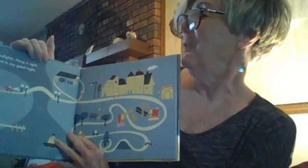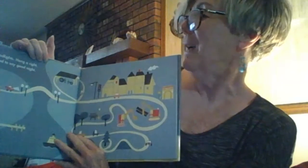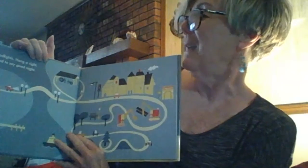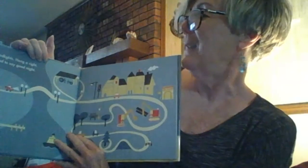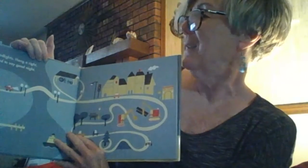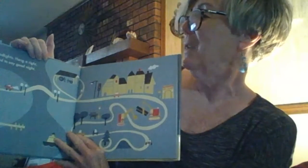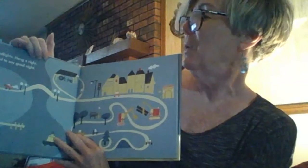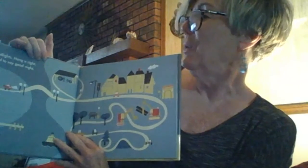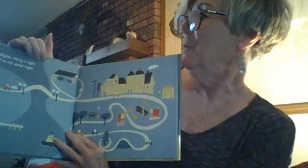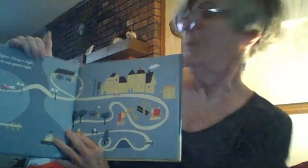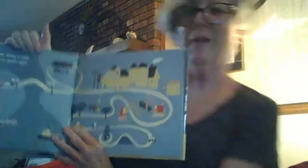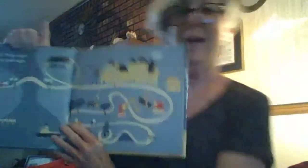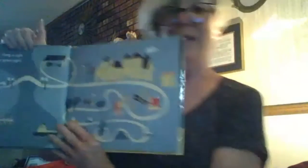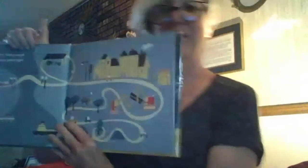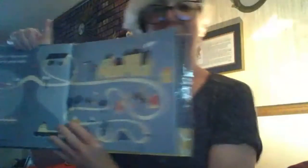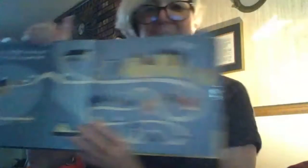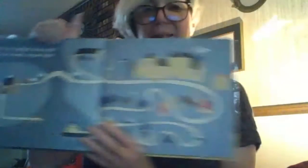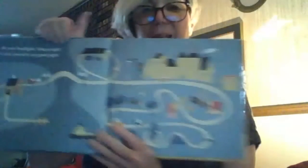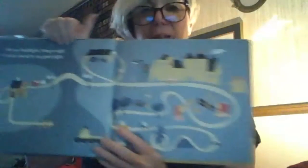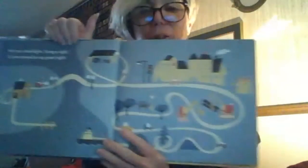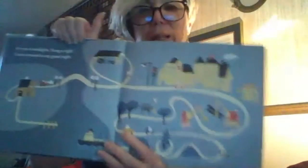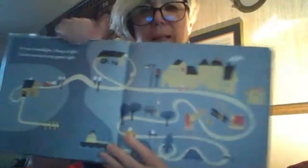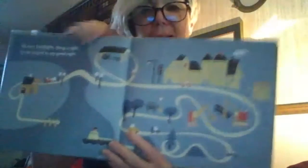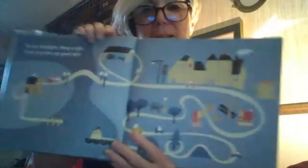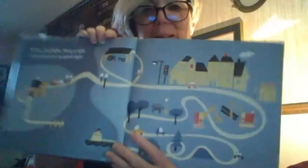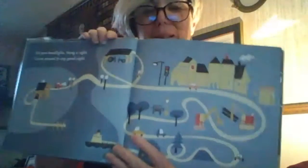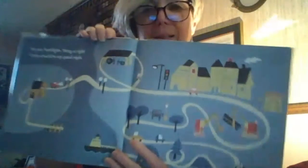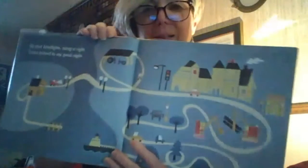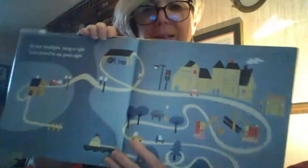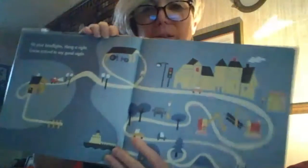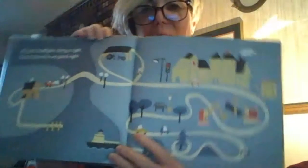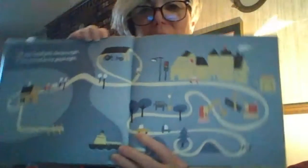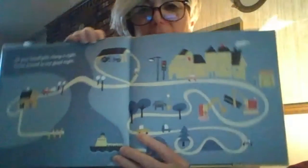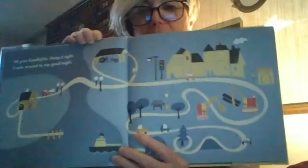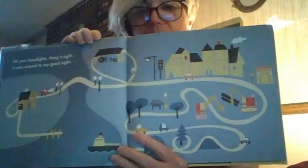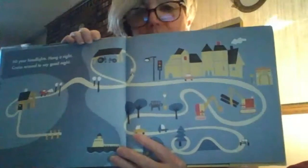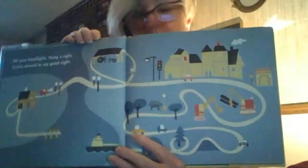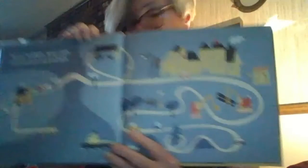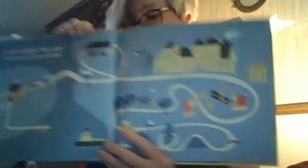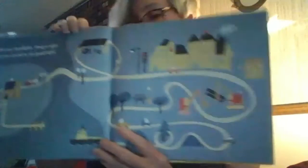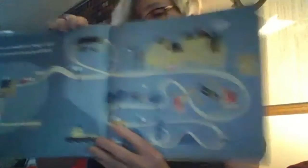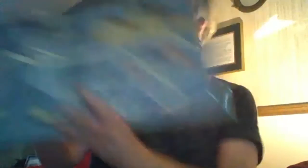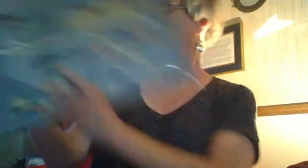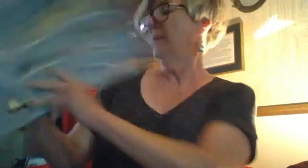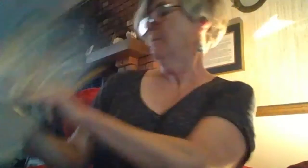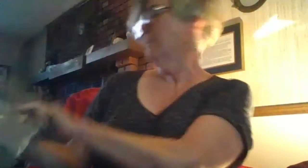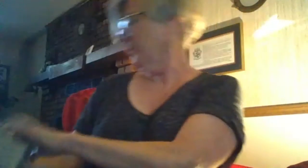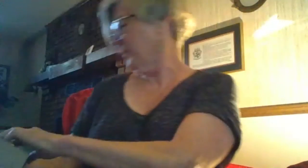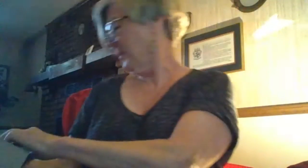hang a right, cruise around to say goodnight. There he is, he's going around the